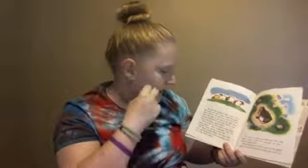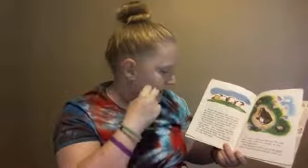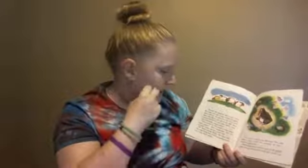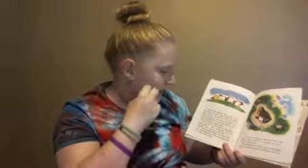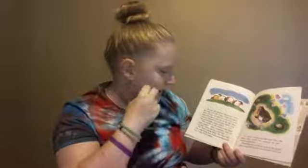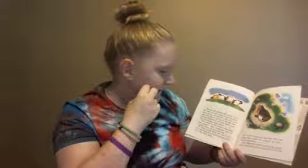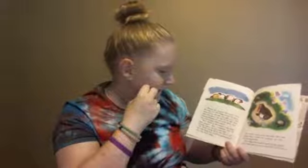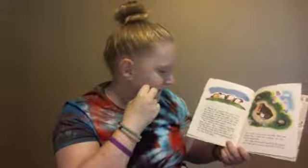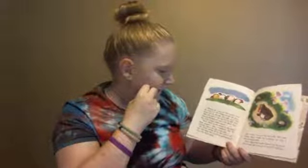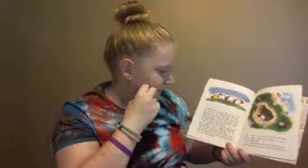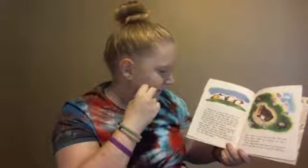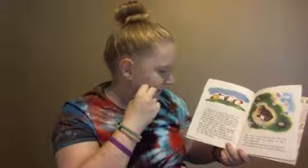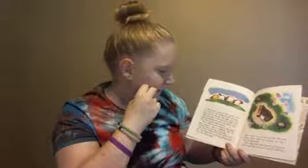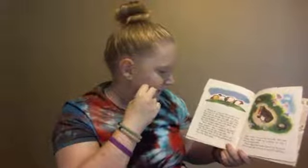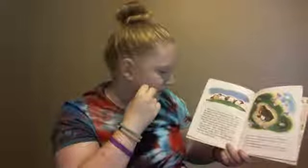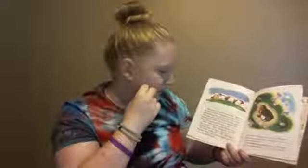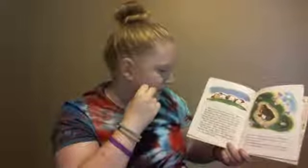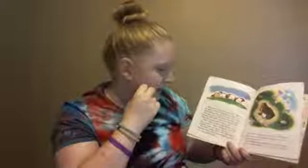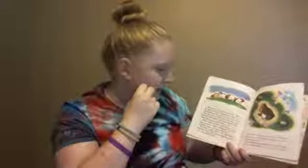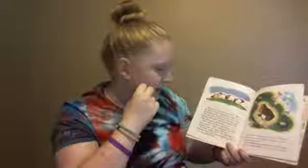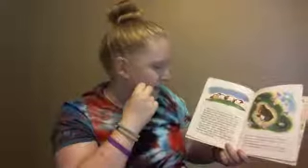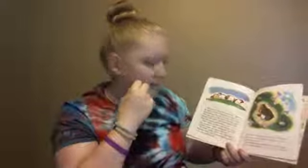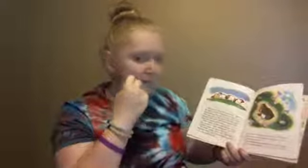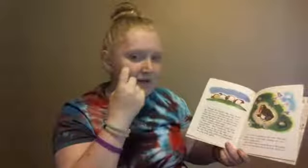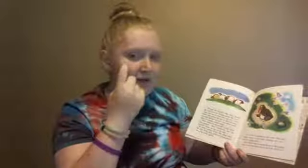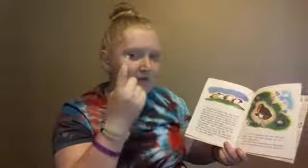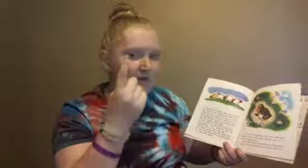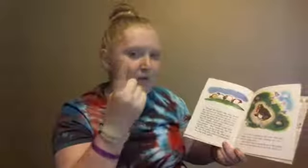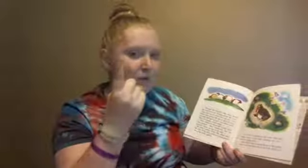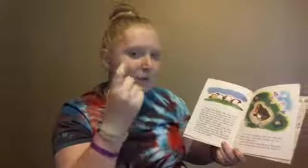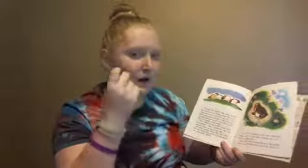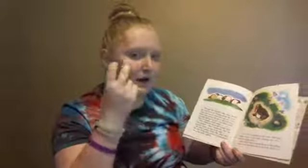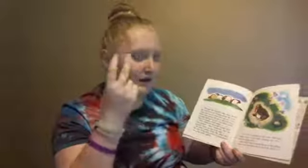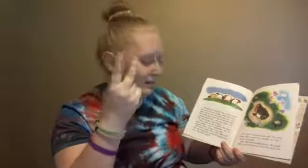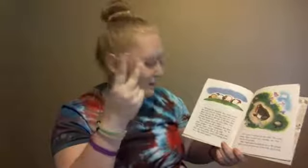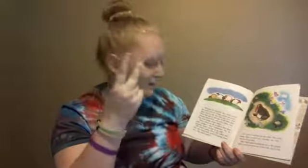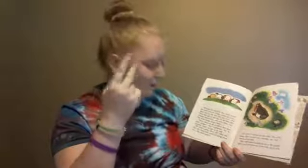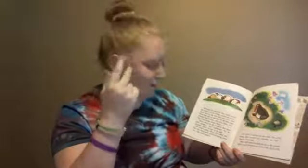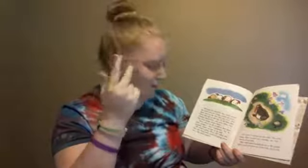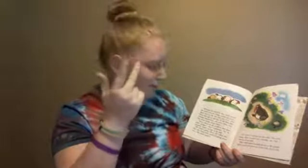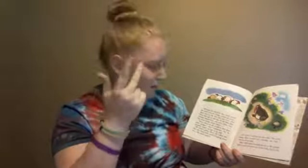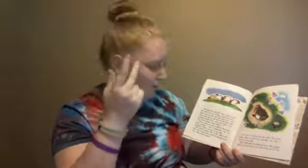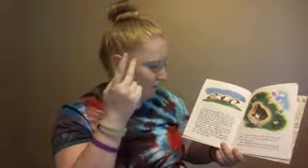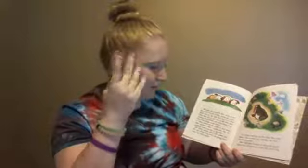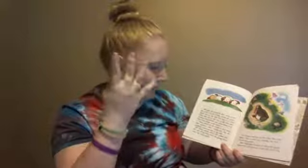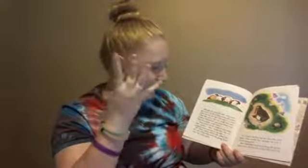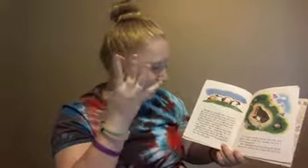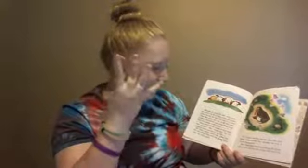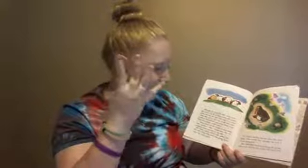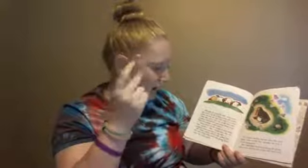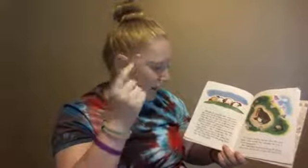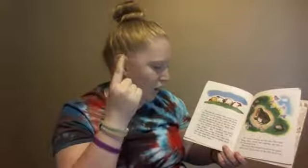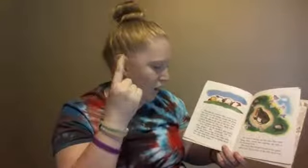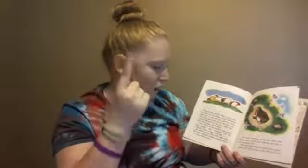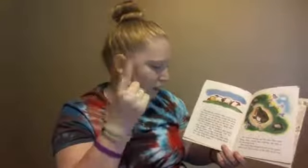And when they got to the top of the hill, they counted themselves. 1, 2, 3, 4. One